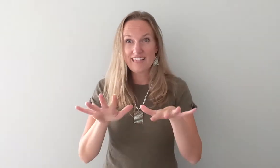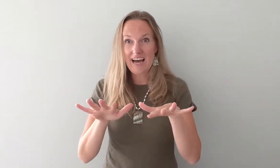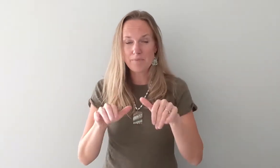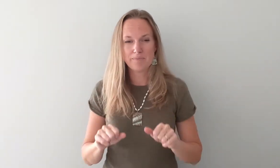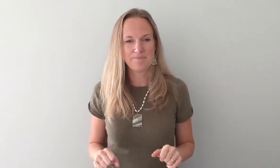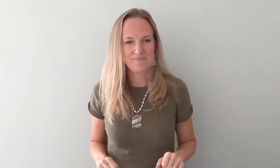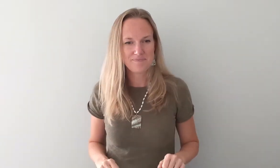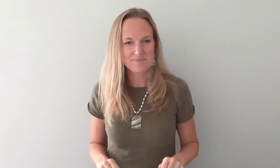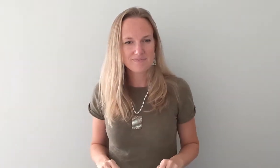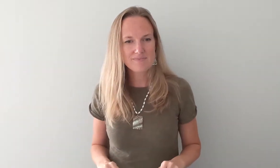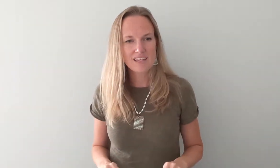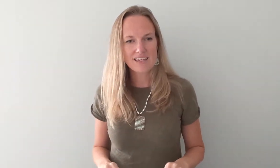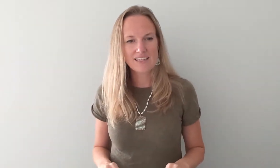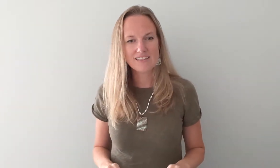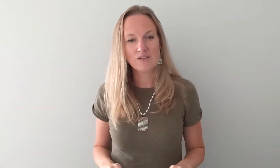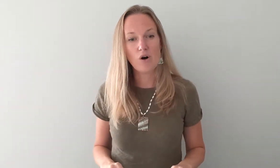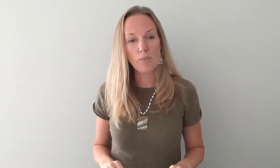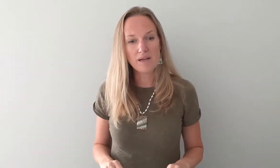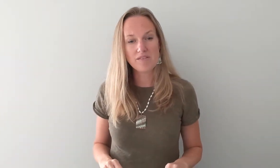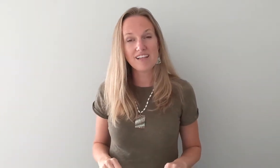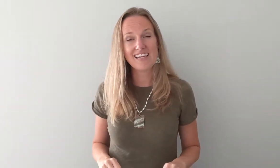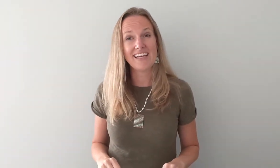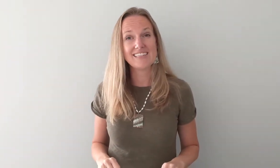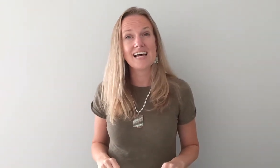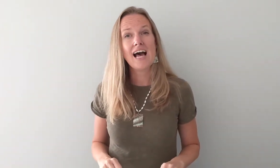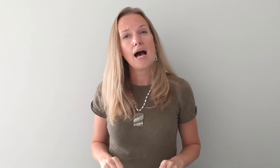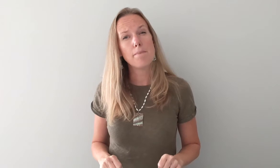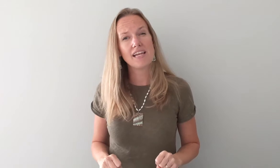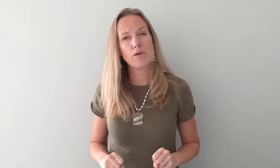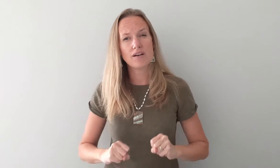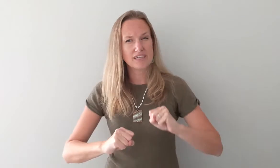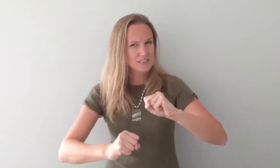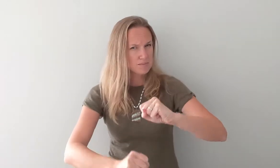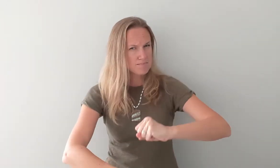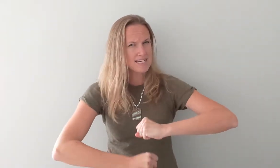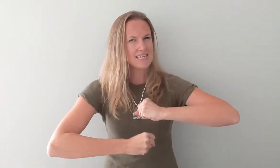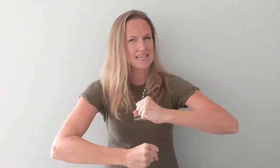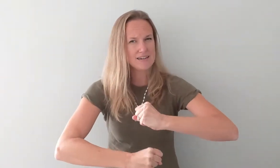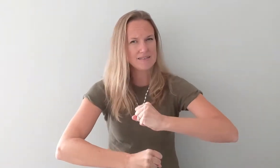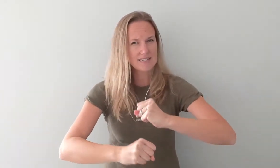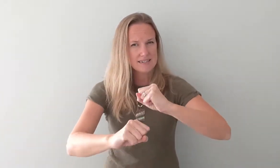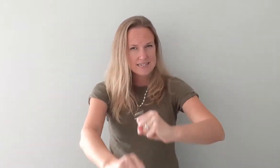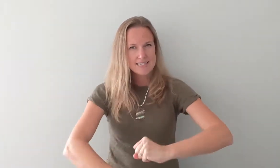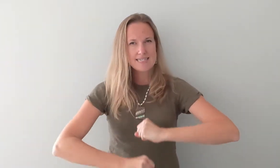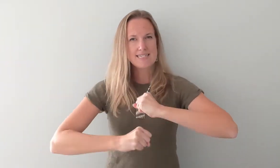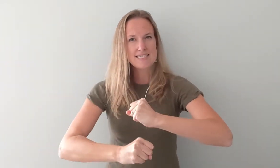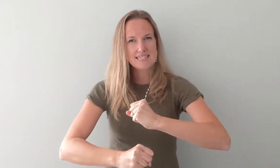up. Okay, so open up the floodgates, a mighty river. So mighty, right? Just